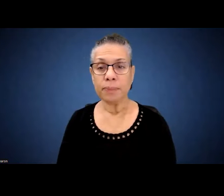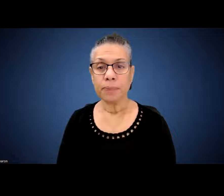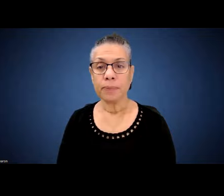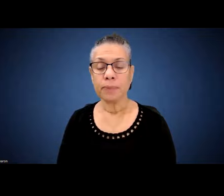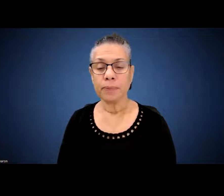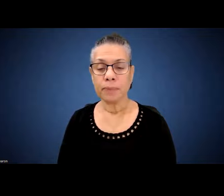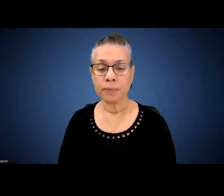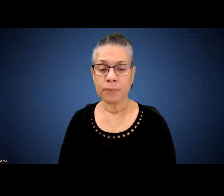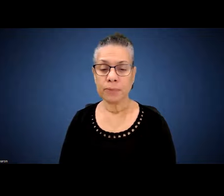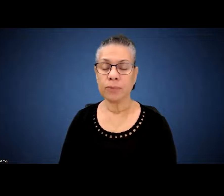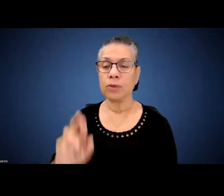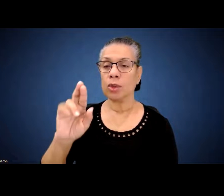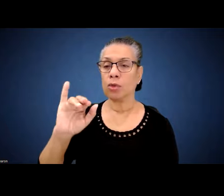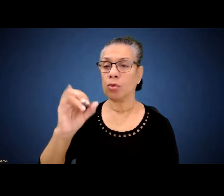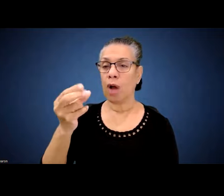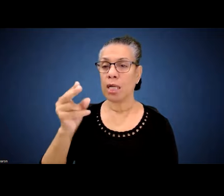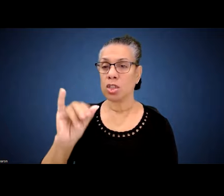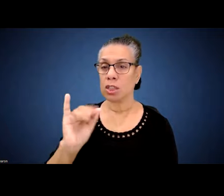So I might just